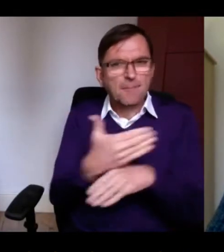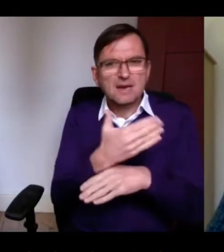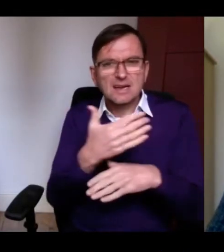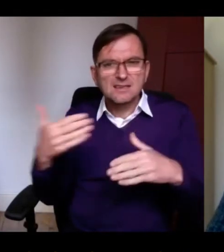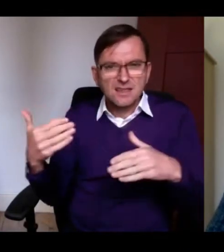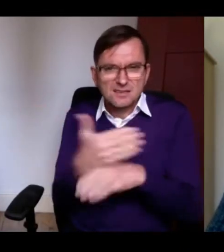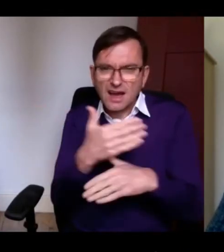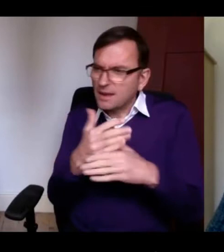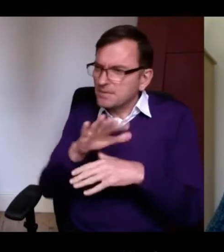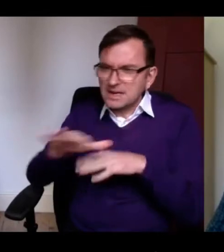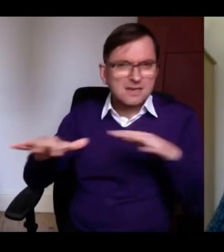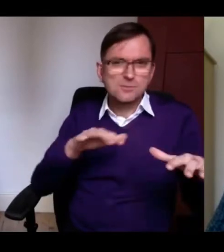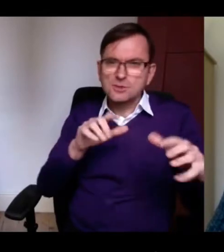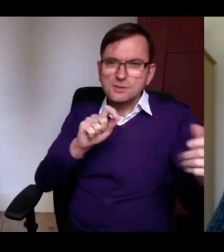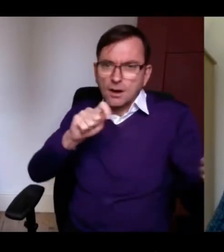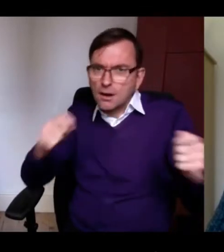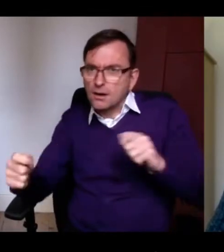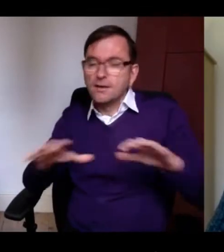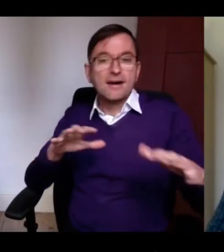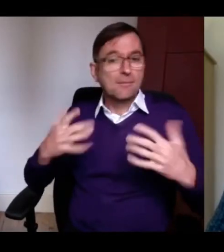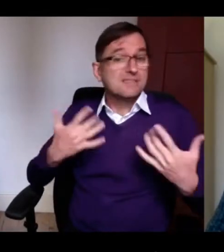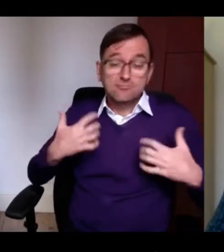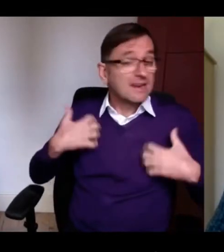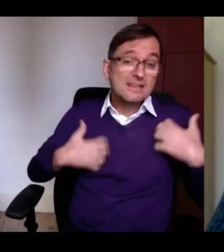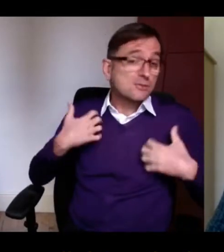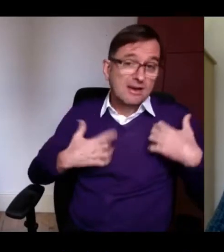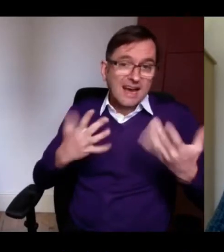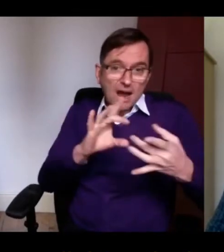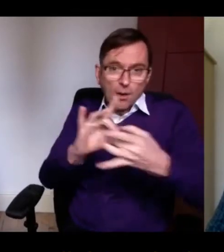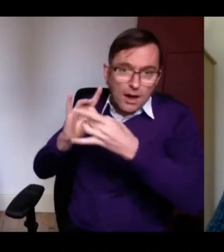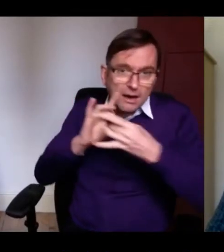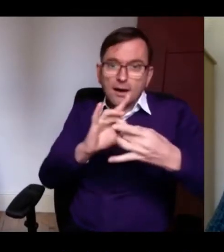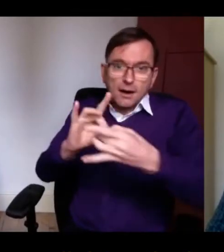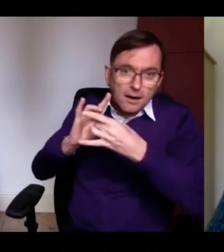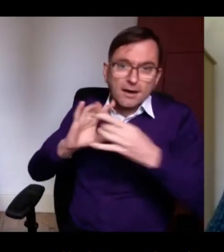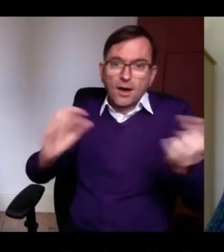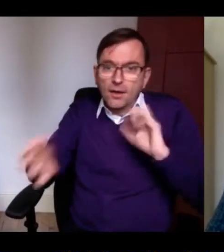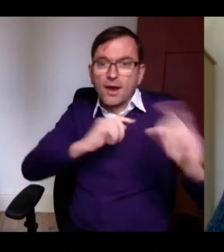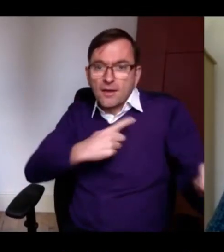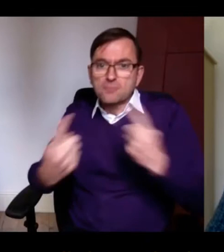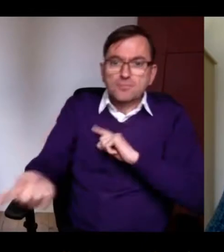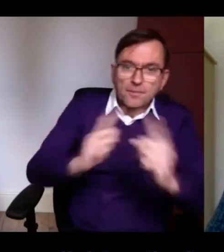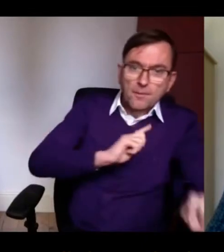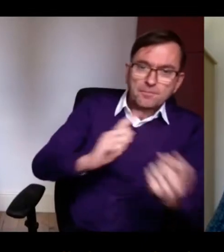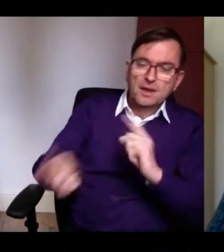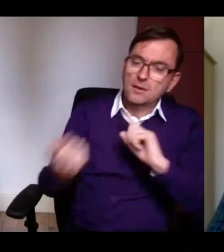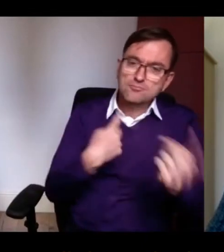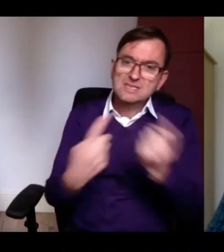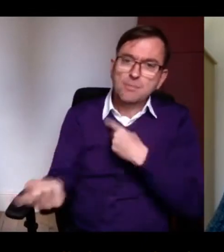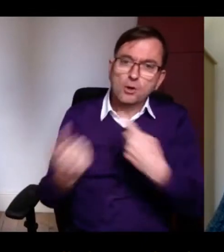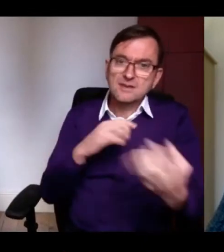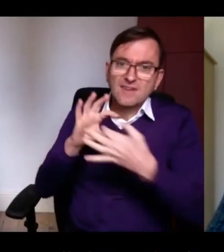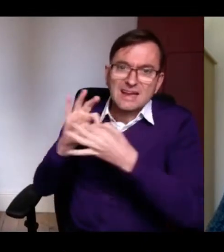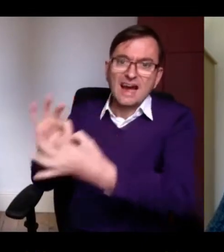come from somewhere else. And then the dynamic then changed. It was really interesting for me. And it was really interesting the way